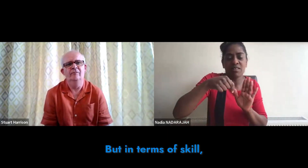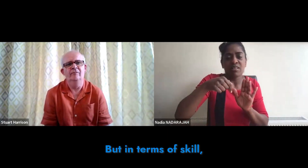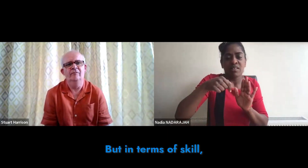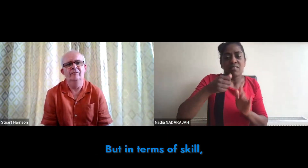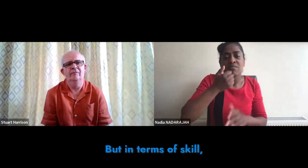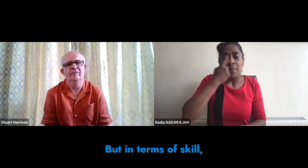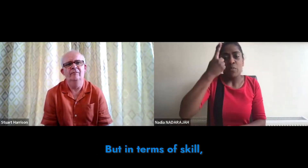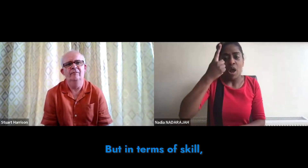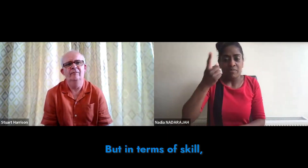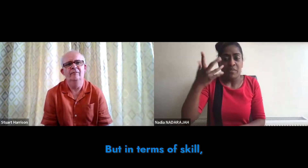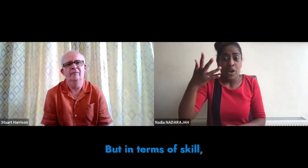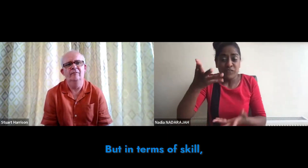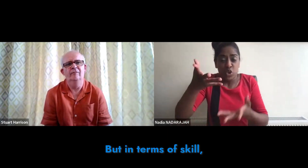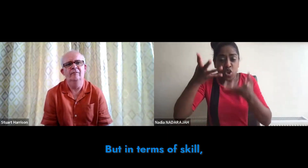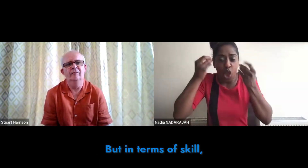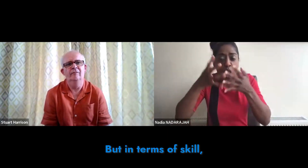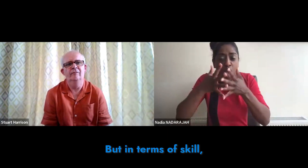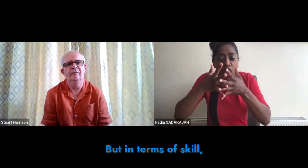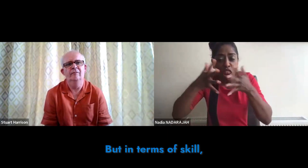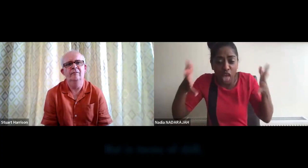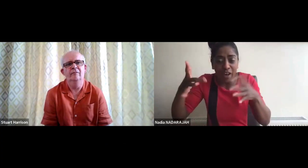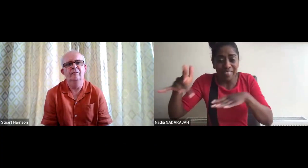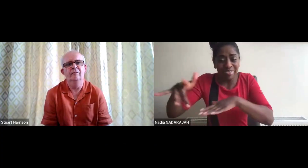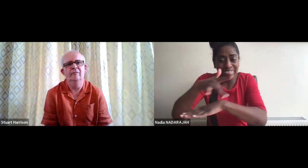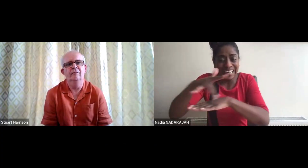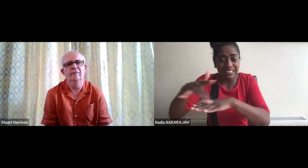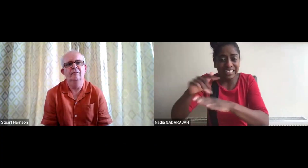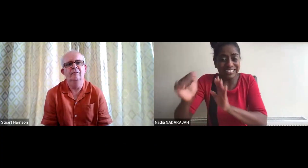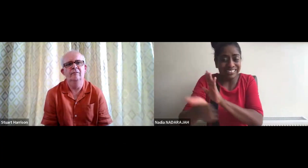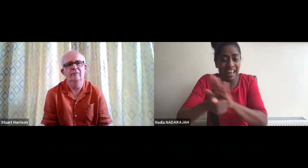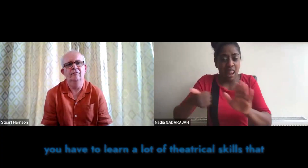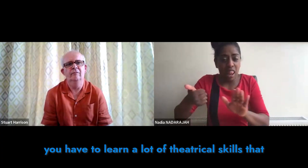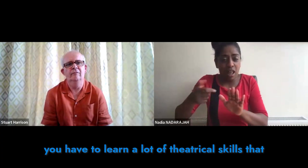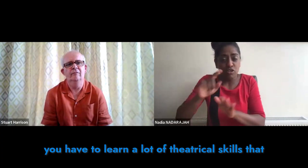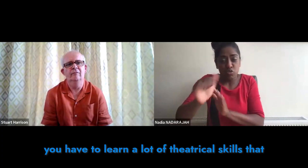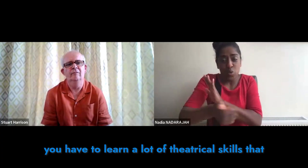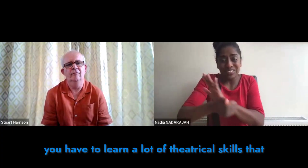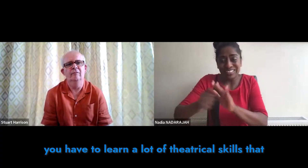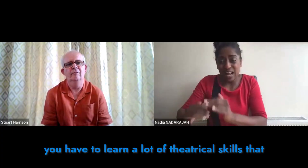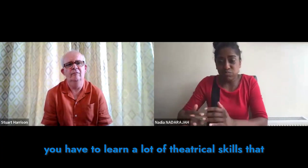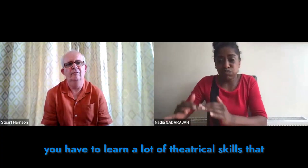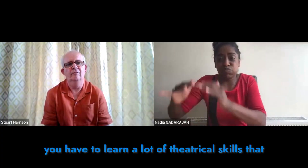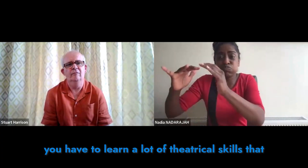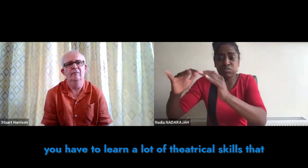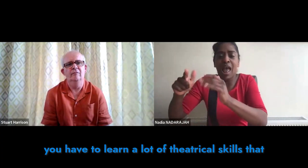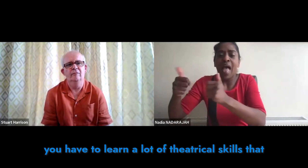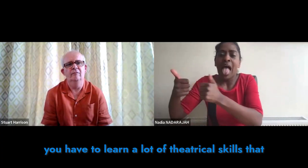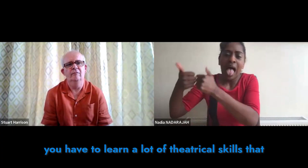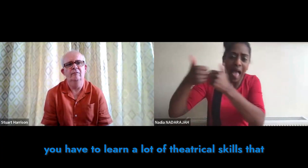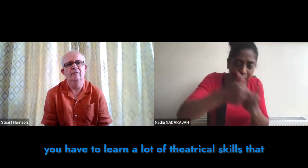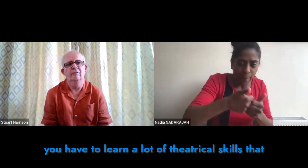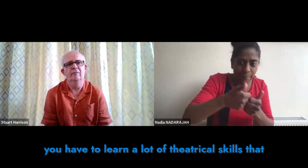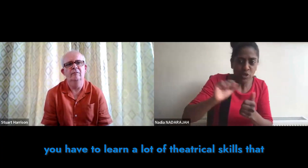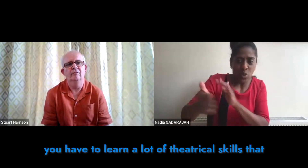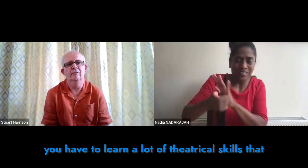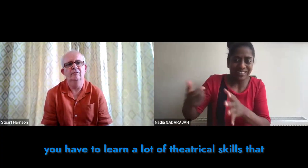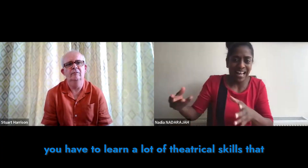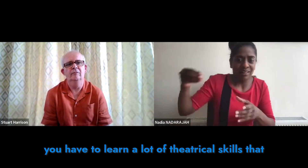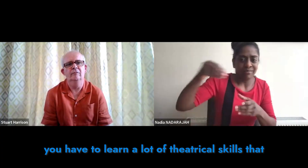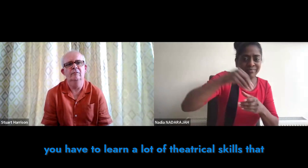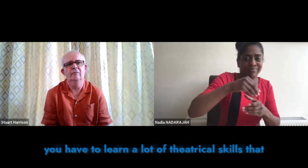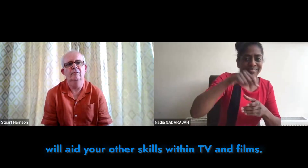But in terms of skill, you have to learn a lot of theatrical